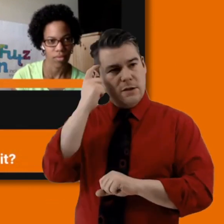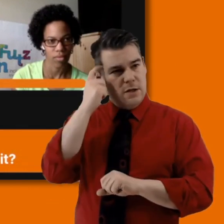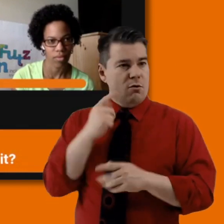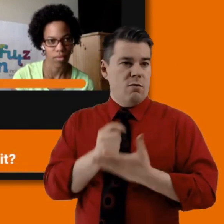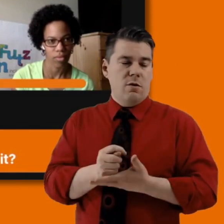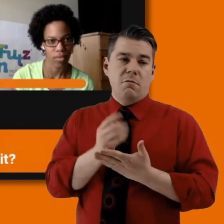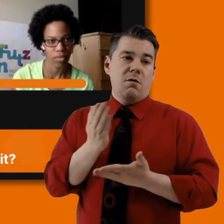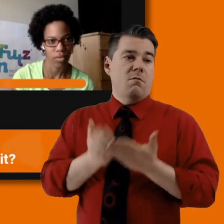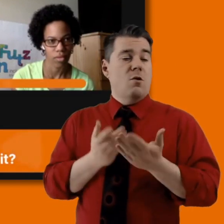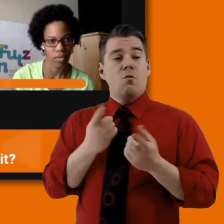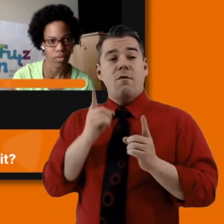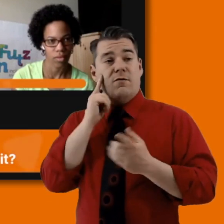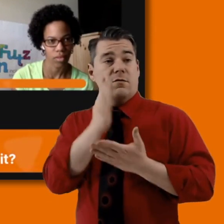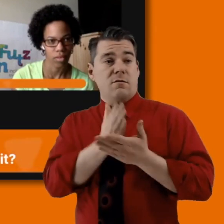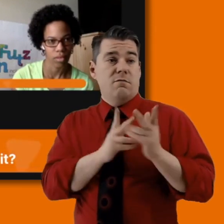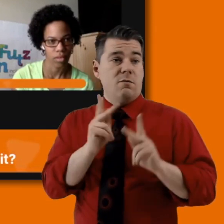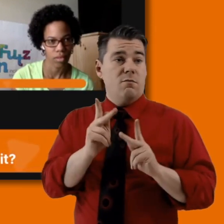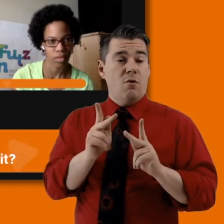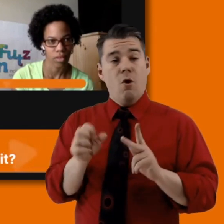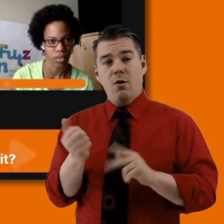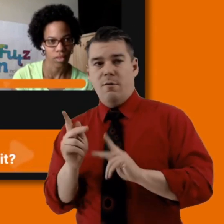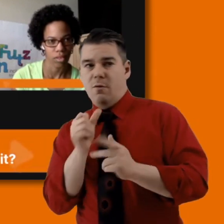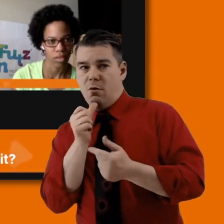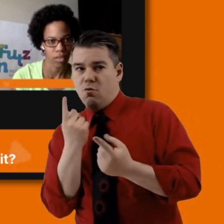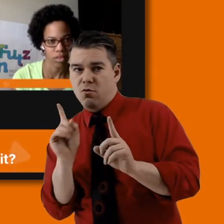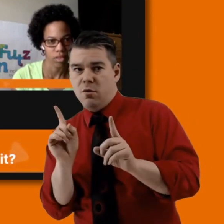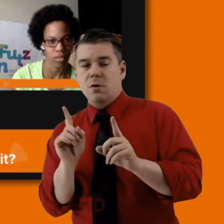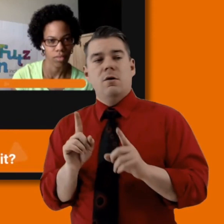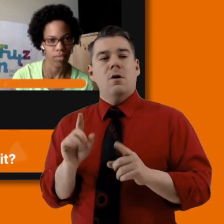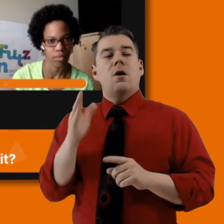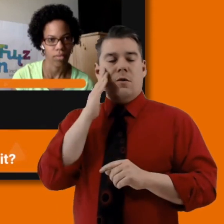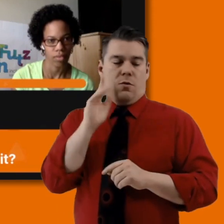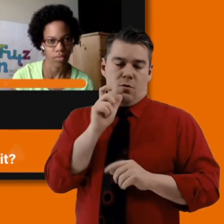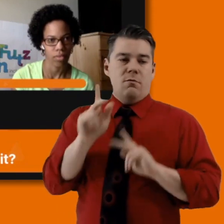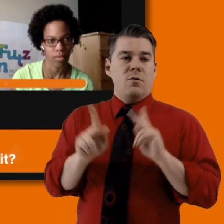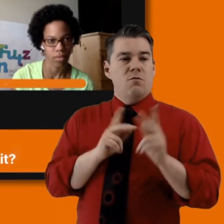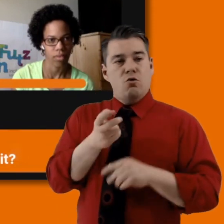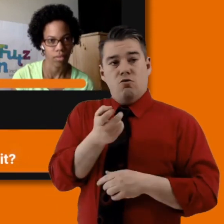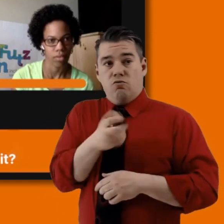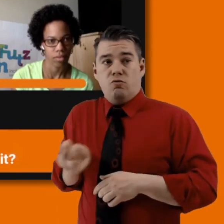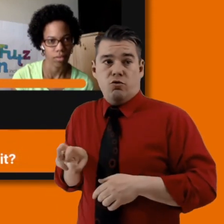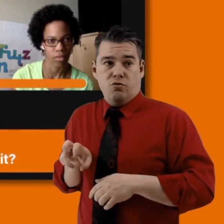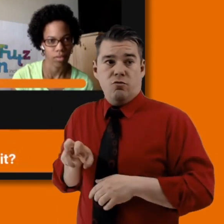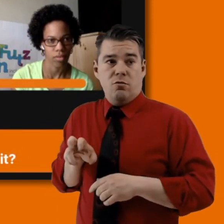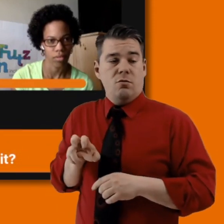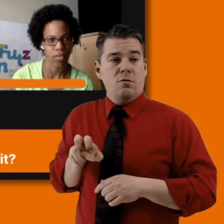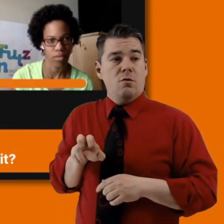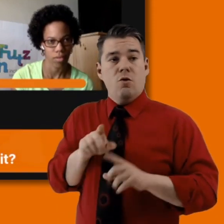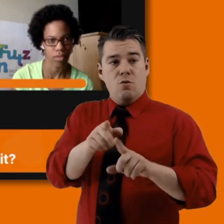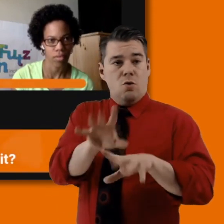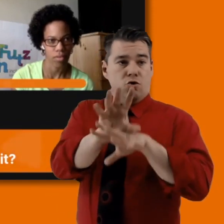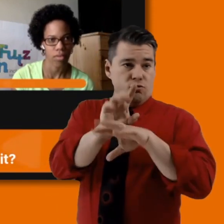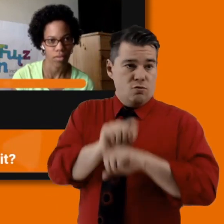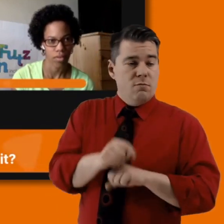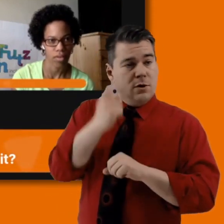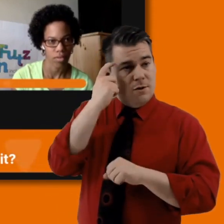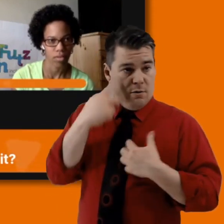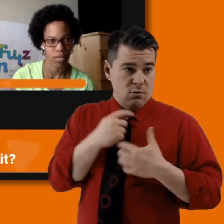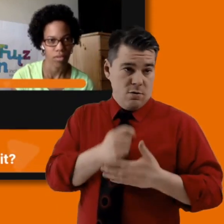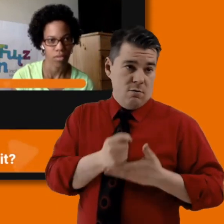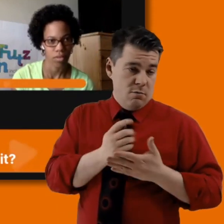work for some people and might not work for others. And I know people who've switched from seeing a traditional